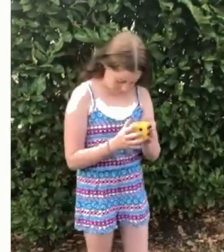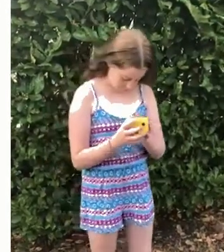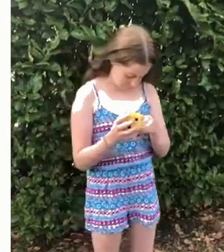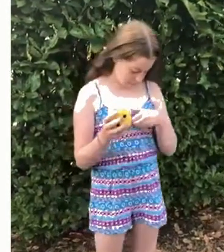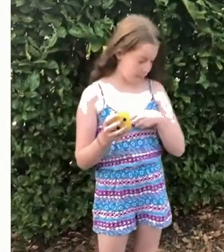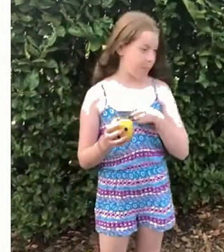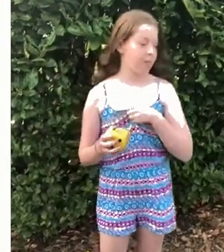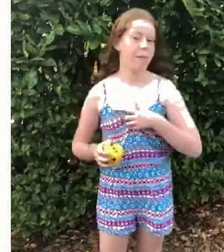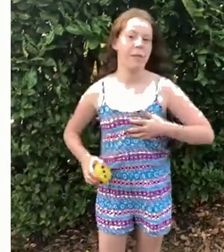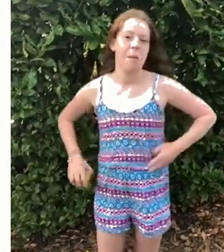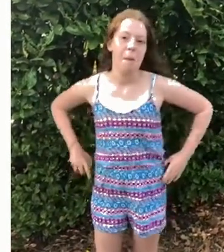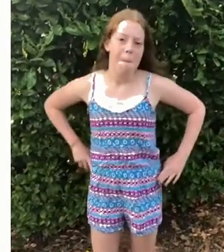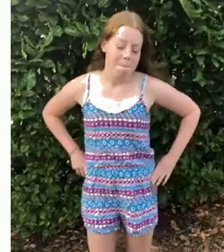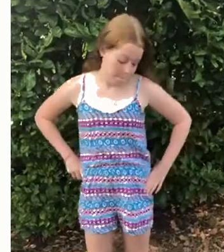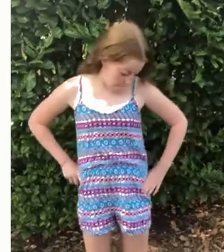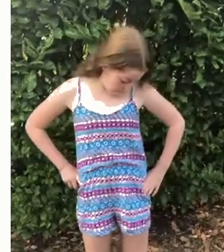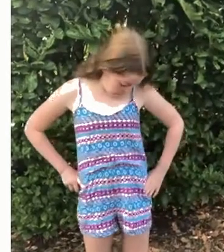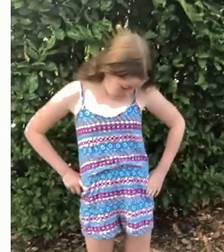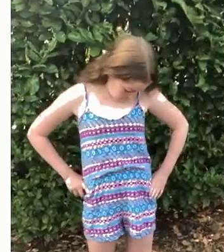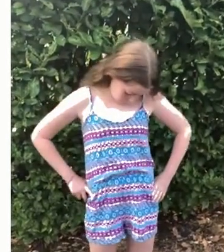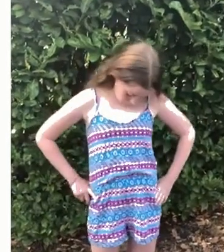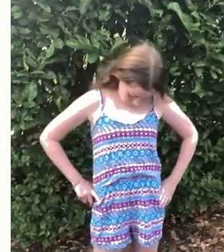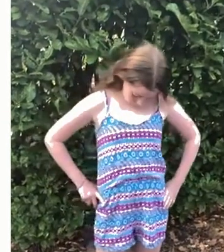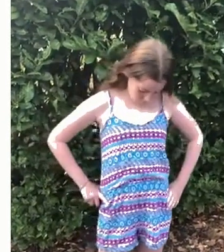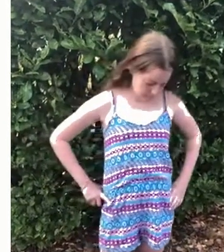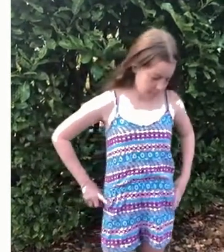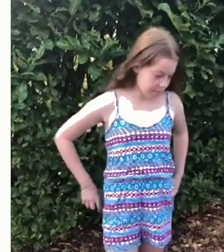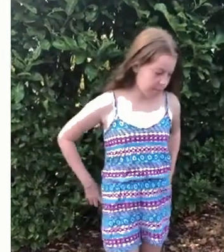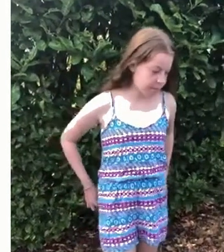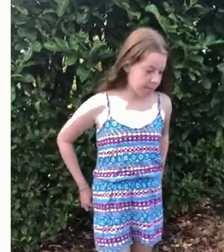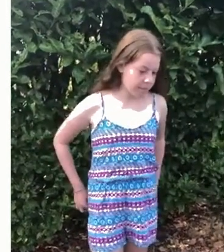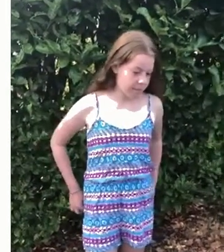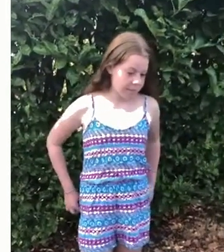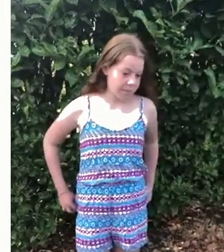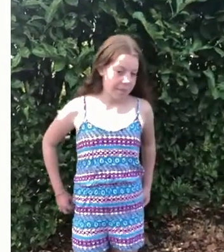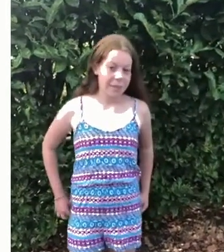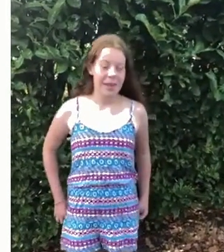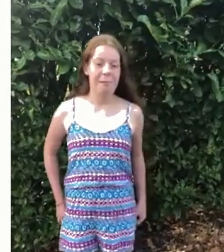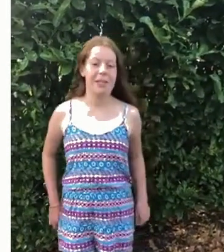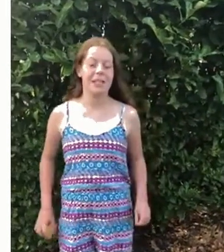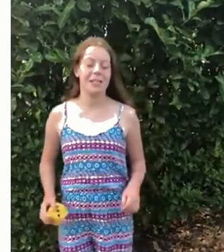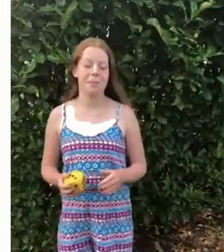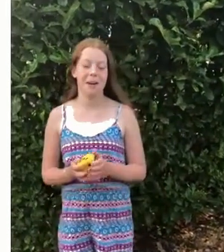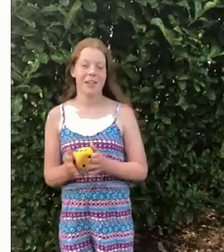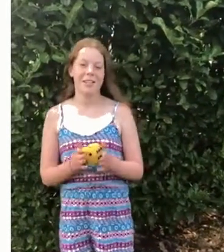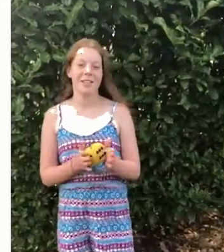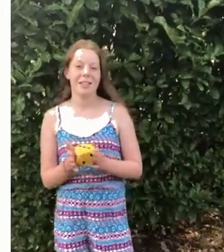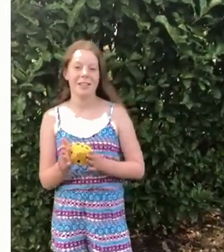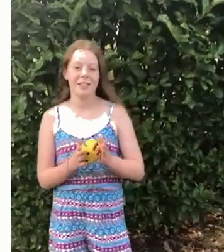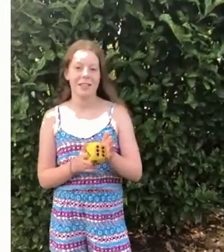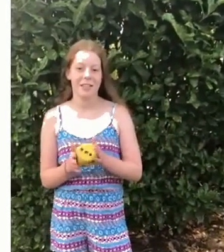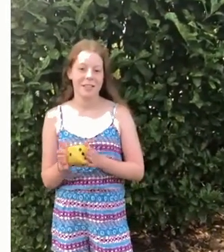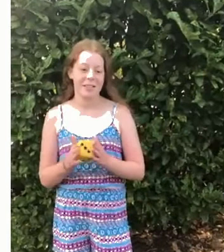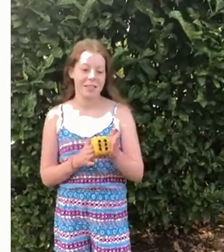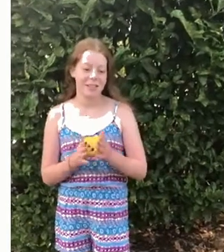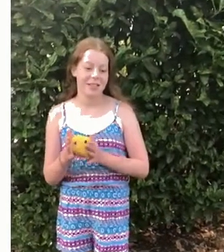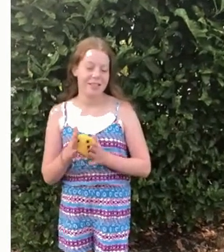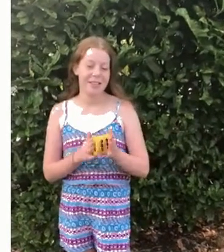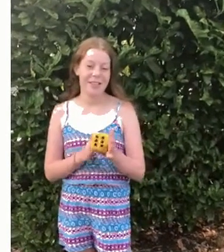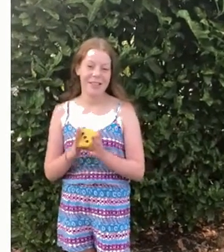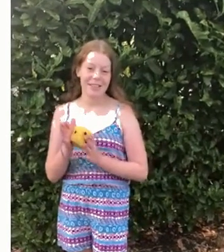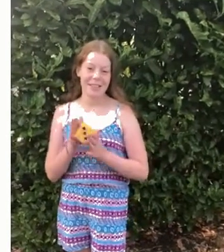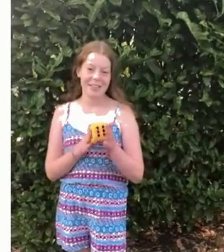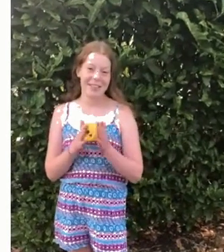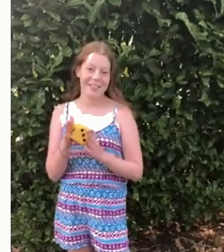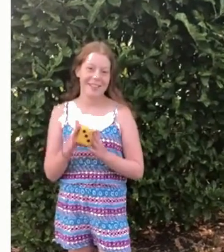did stop and help, was that a Jew or a Samaritan? It was a Samaritan. Of course it was. That's why we call it the